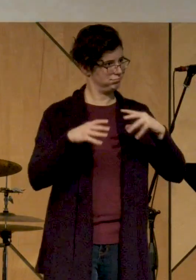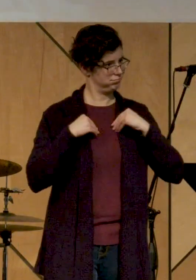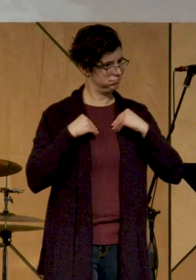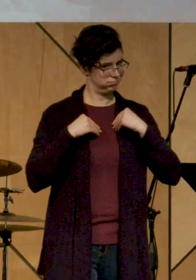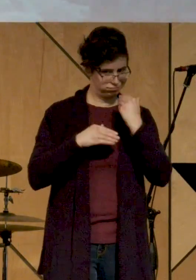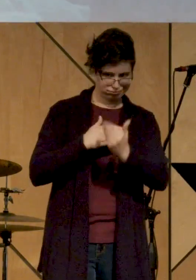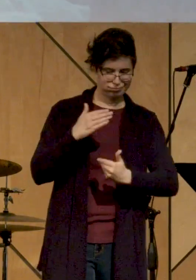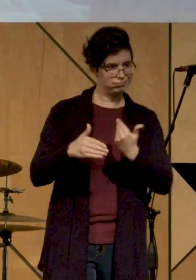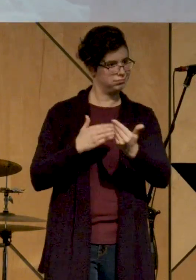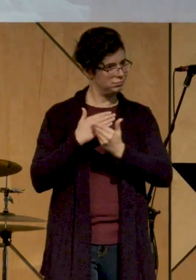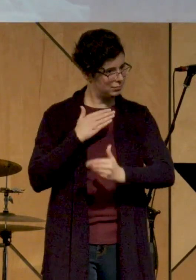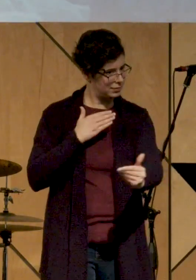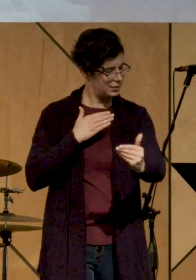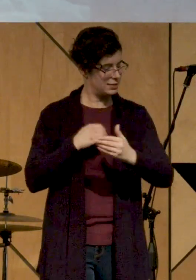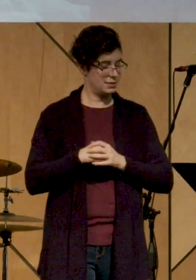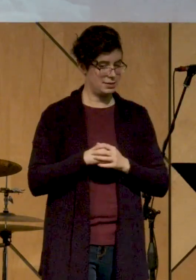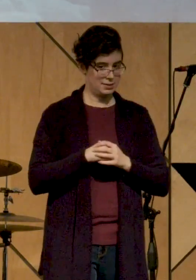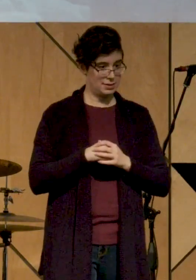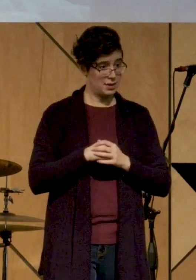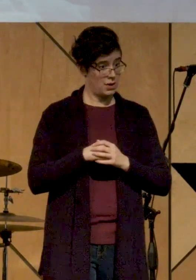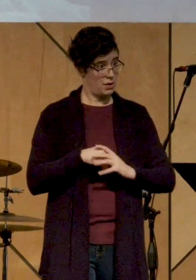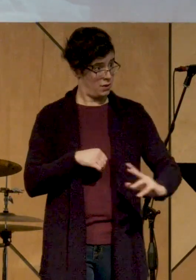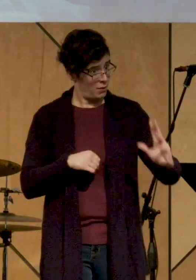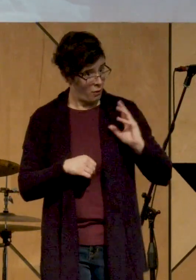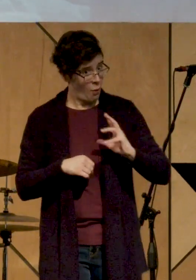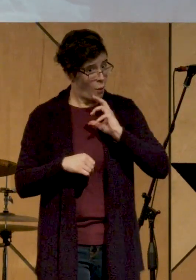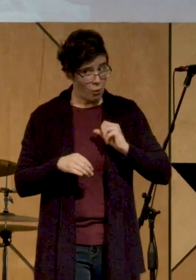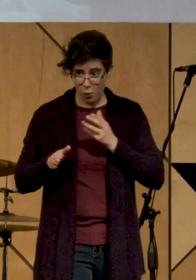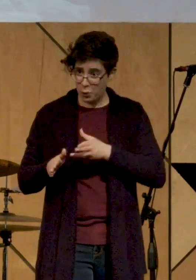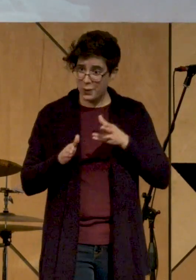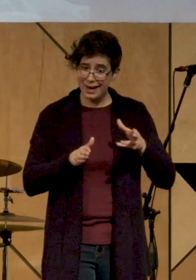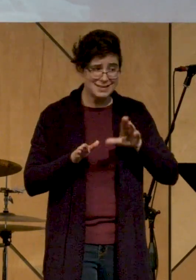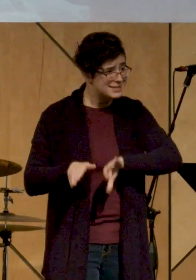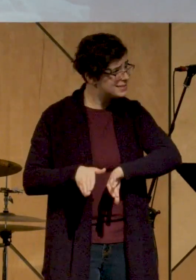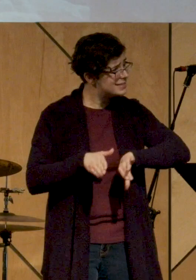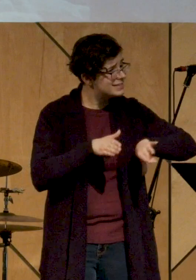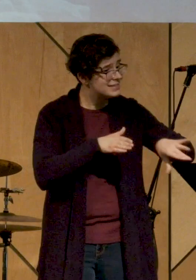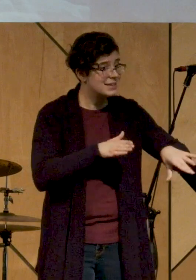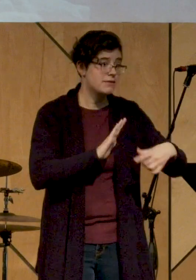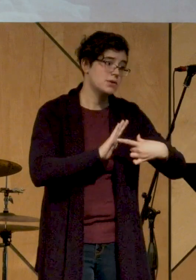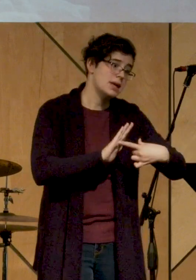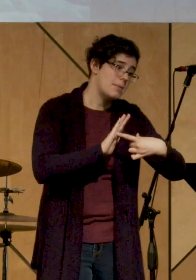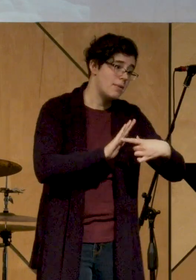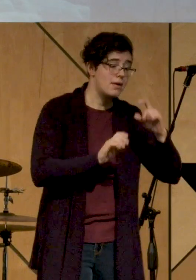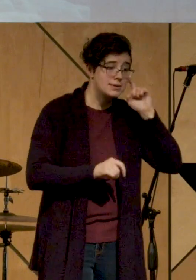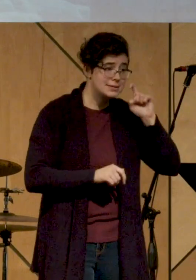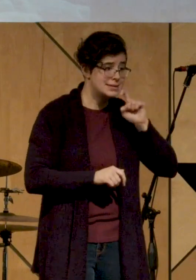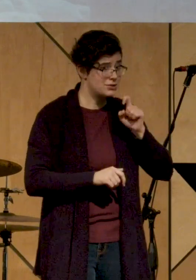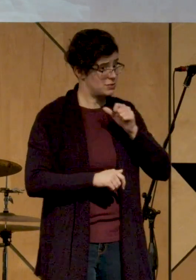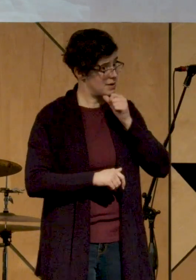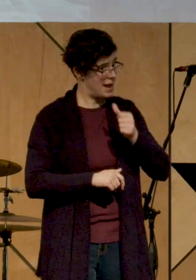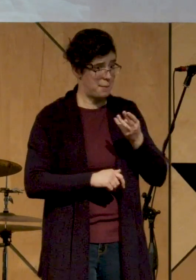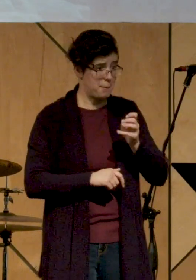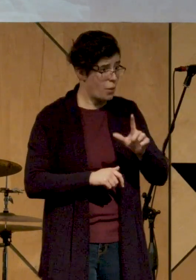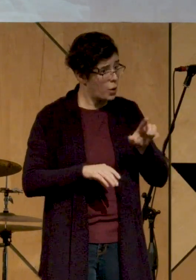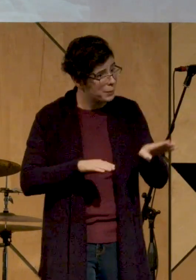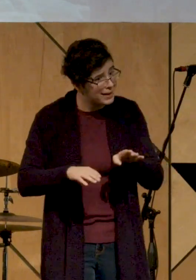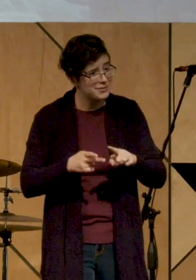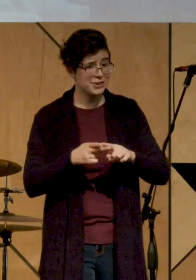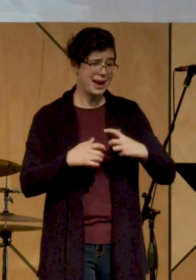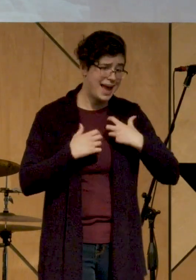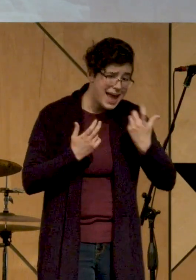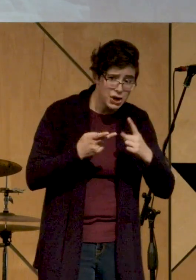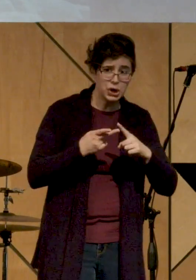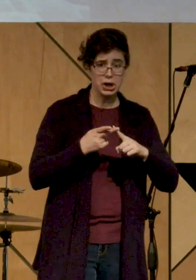of living. You put off the old way that's marked by things like sexual immorality and anger and slander